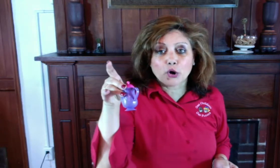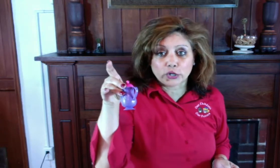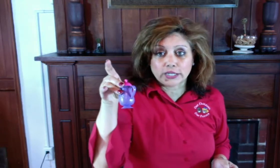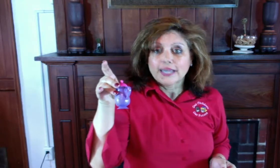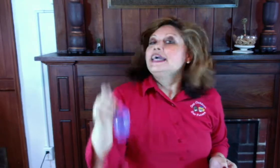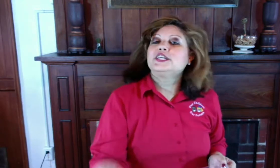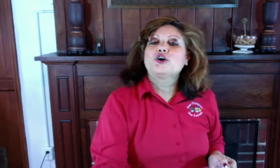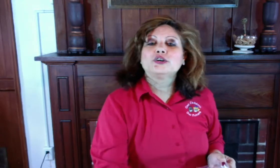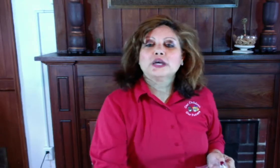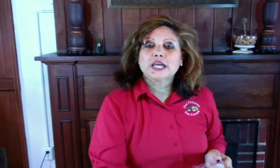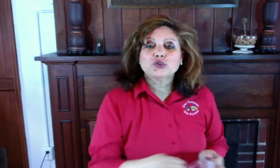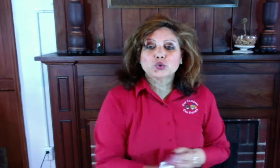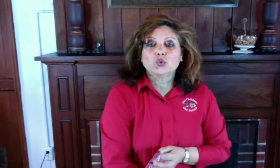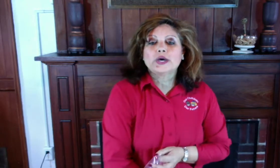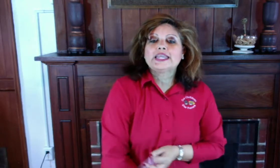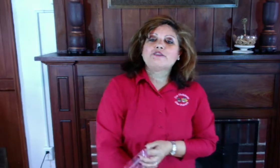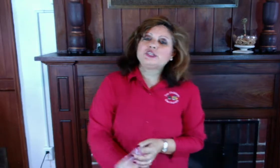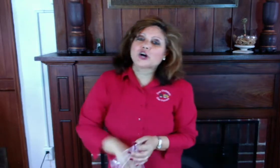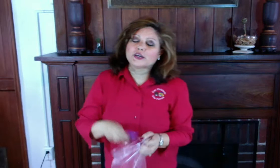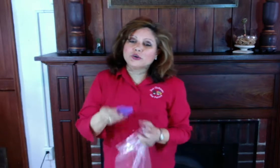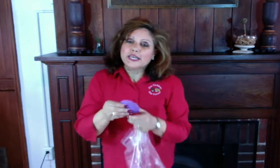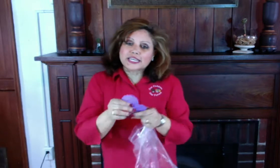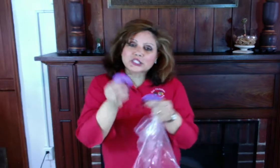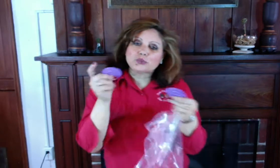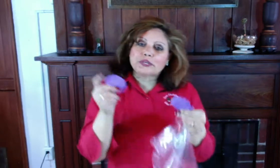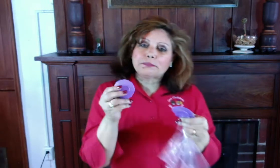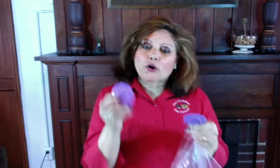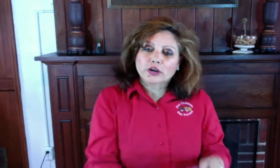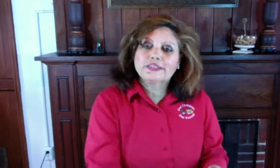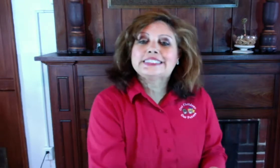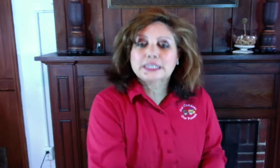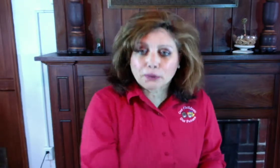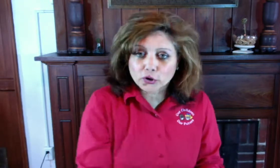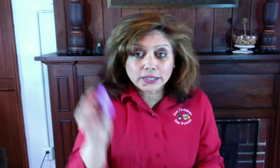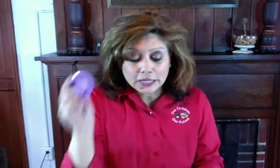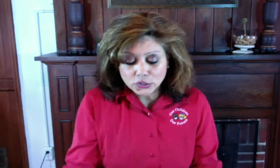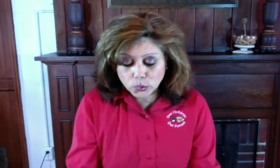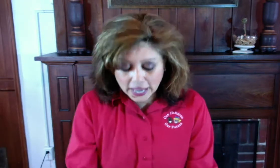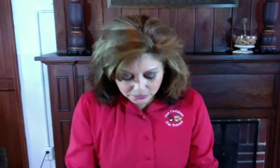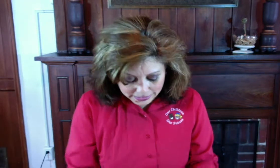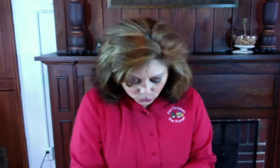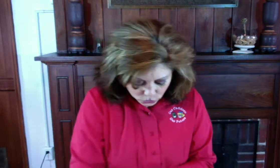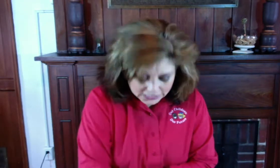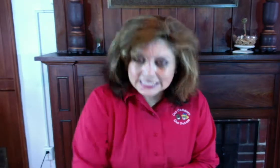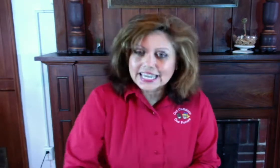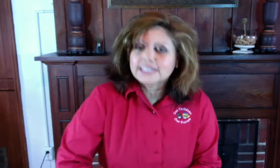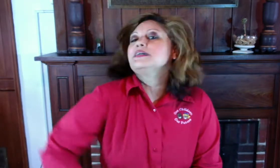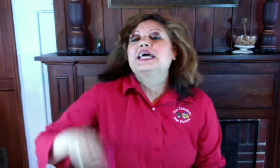party in our school, and every child gets to be part of the tea party. So I have my little tea set,